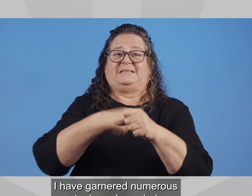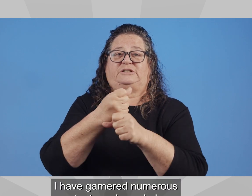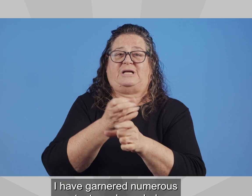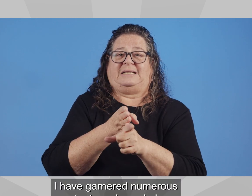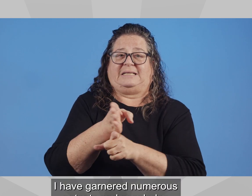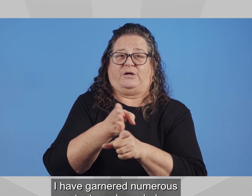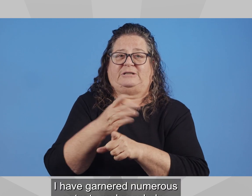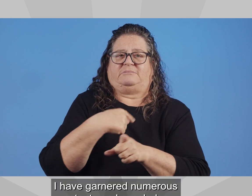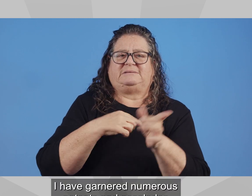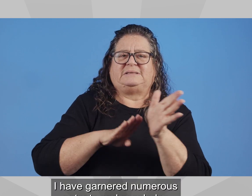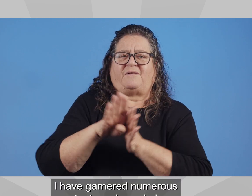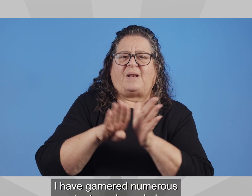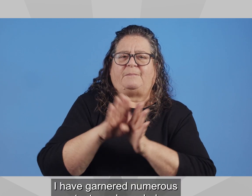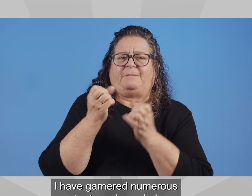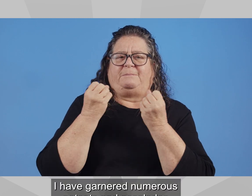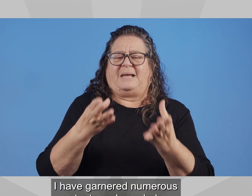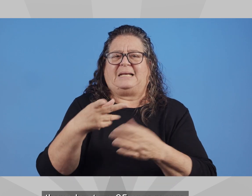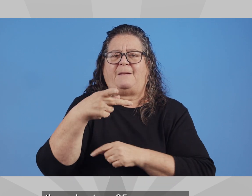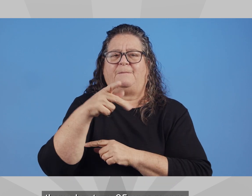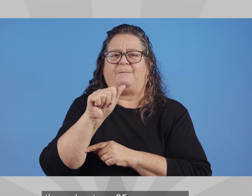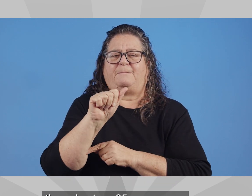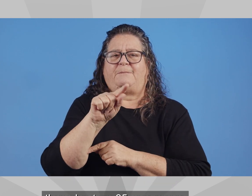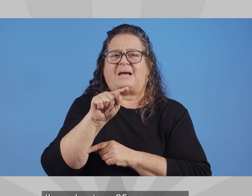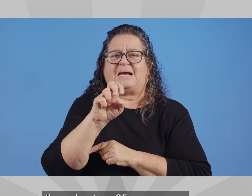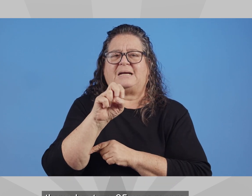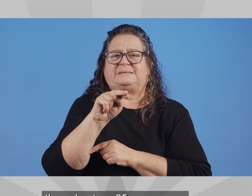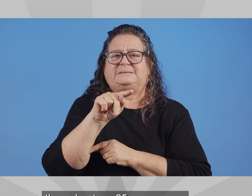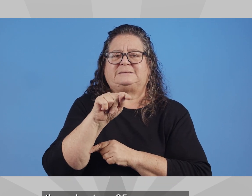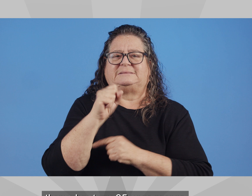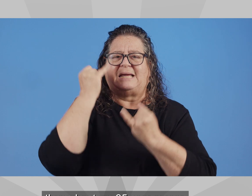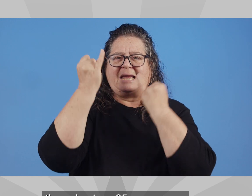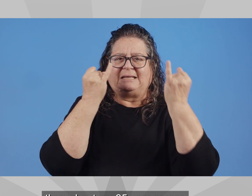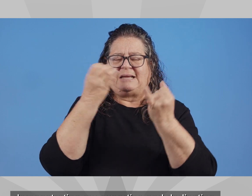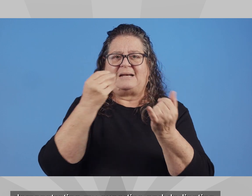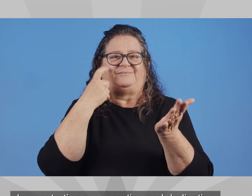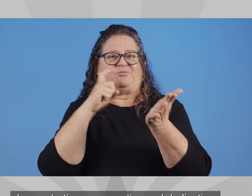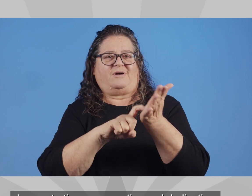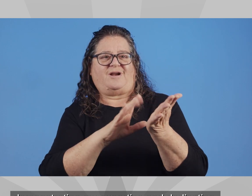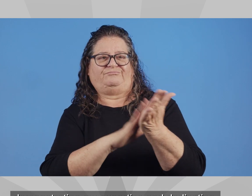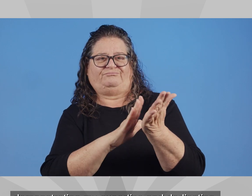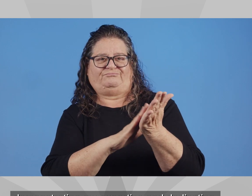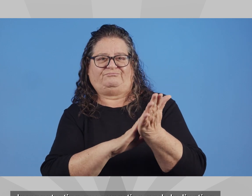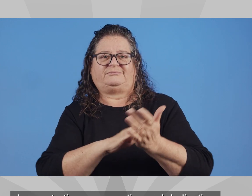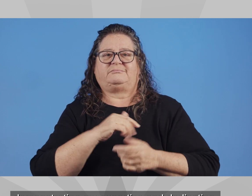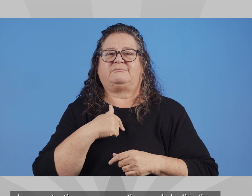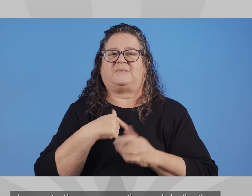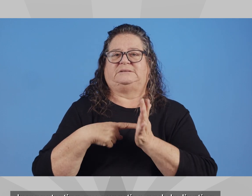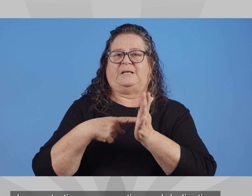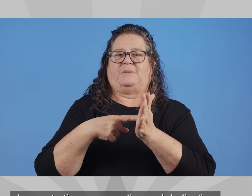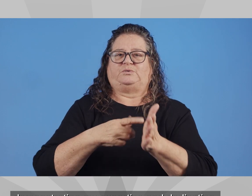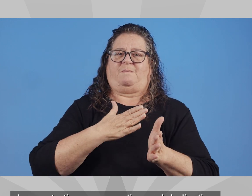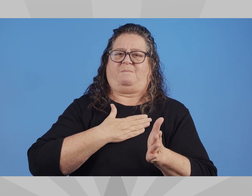I have garnered numerous patents and accolades throughout my 35-year career, demonstrating my expertise